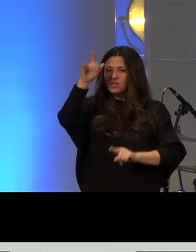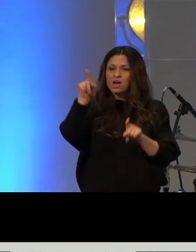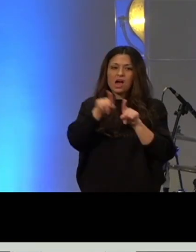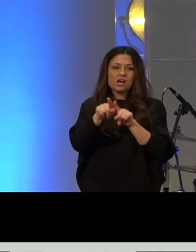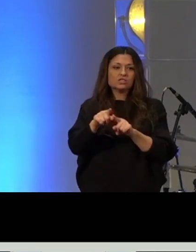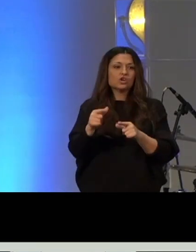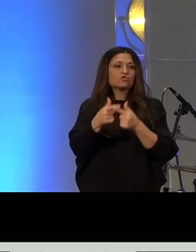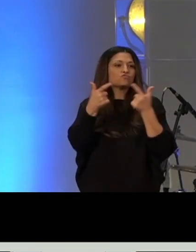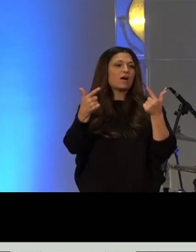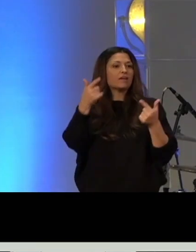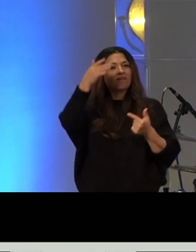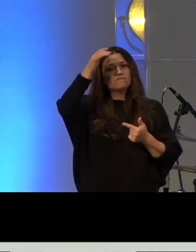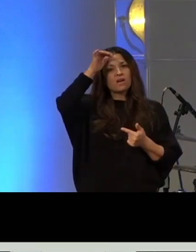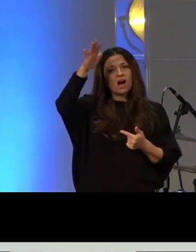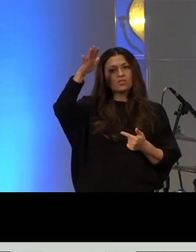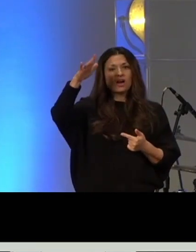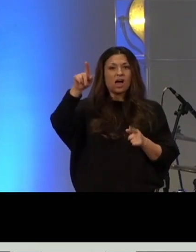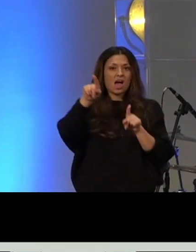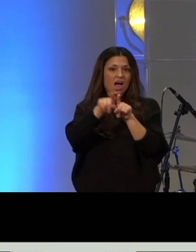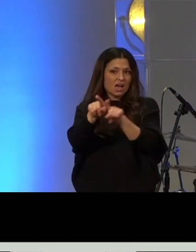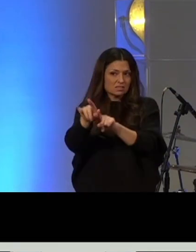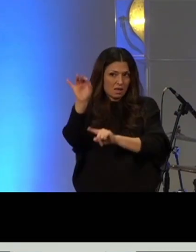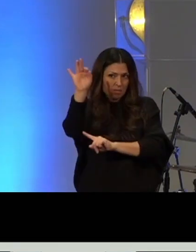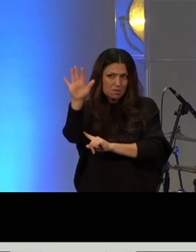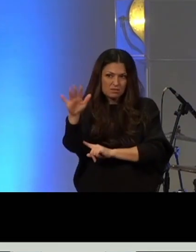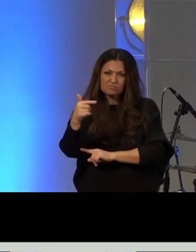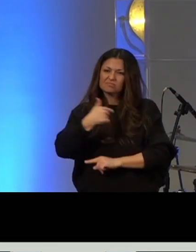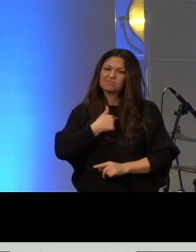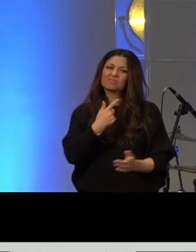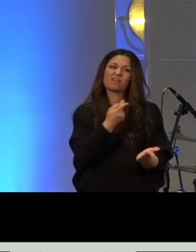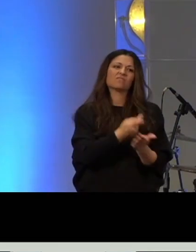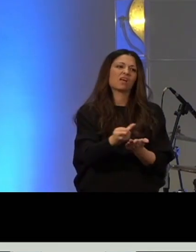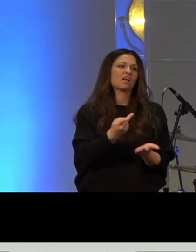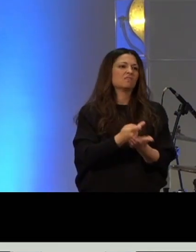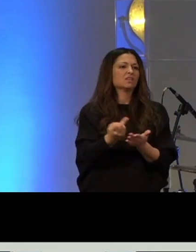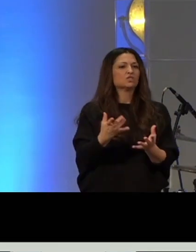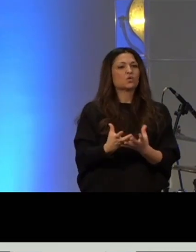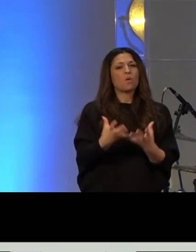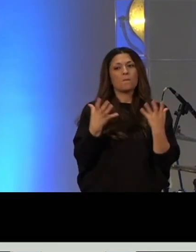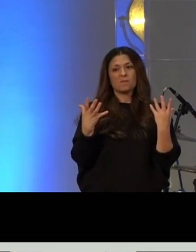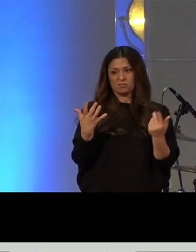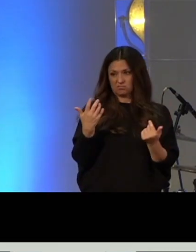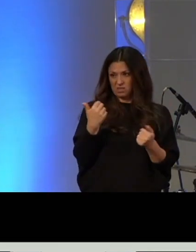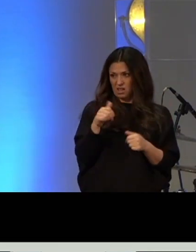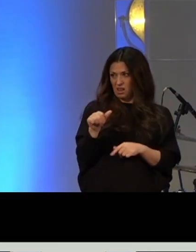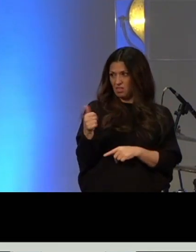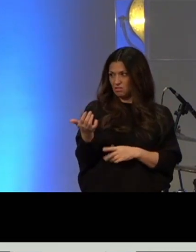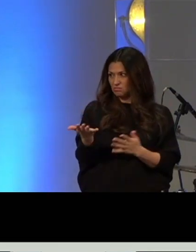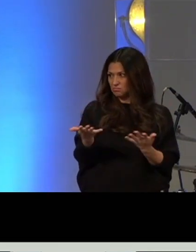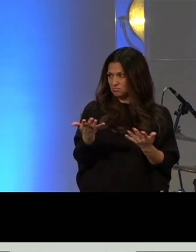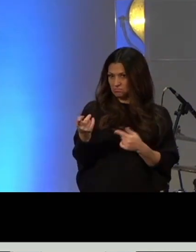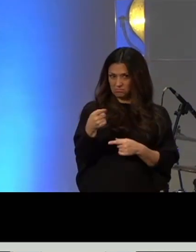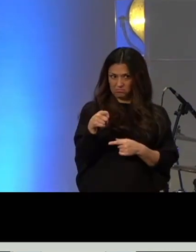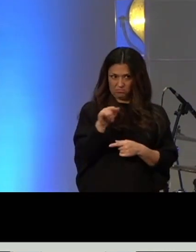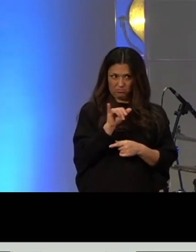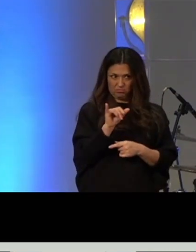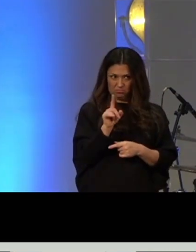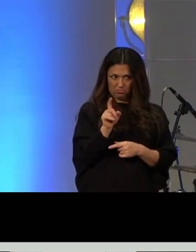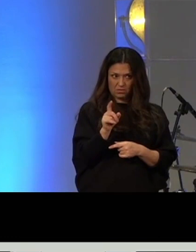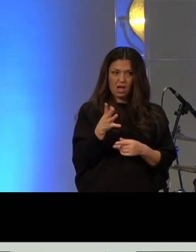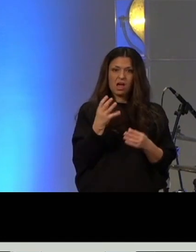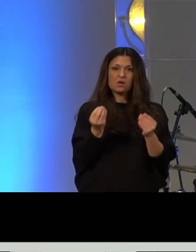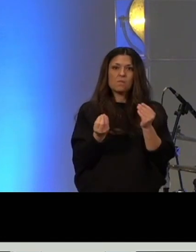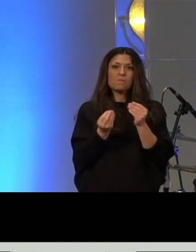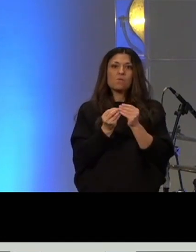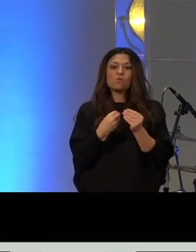grandfather, as a pastor, I fail so much. Anybody else? And listen, the older I get, the more I fail,